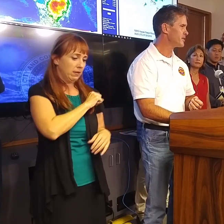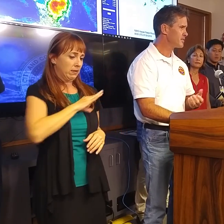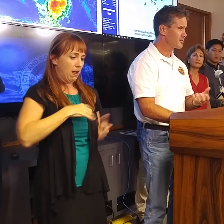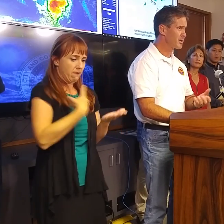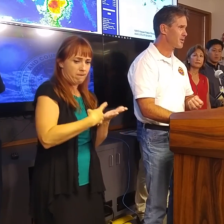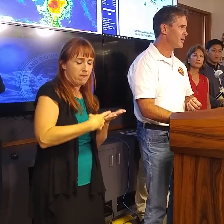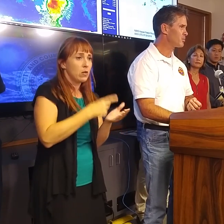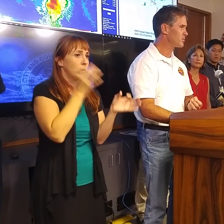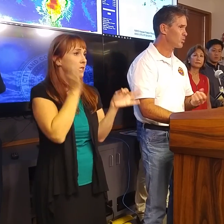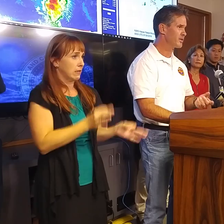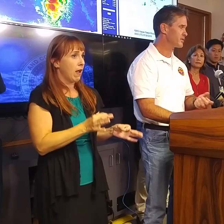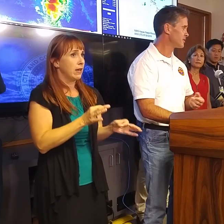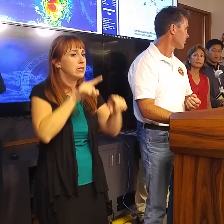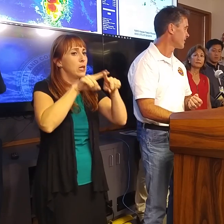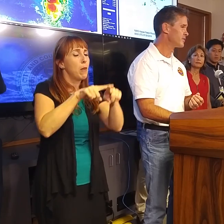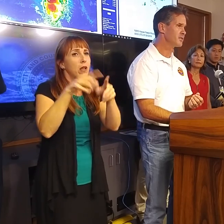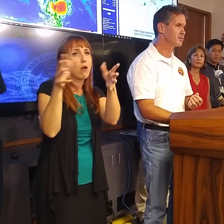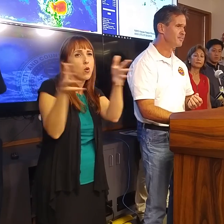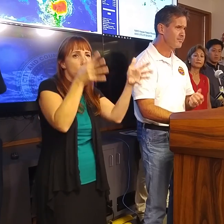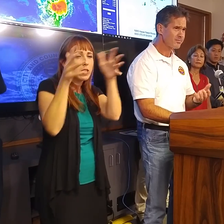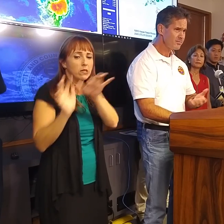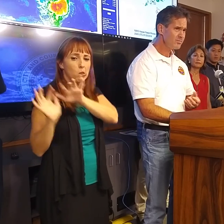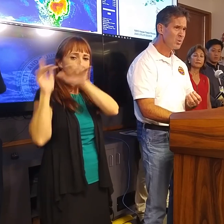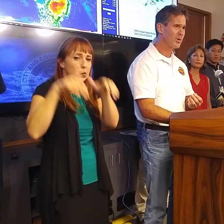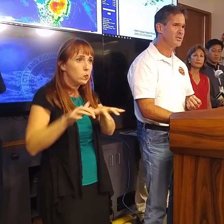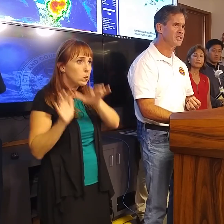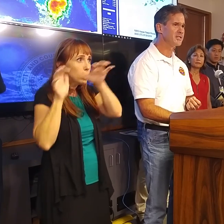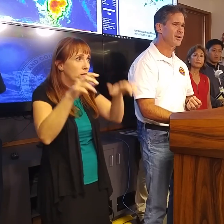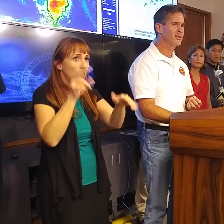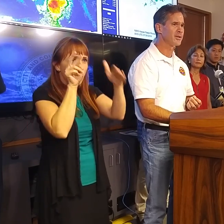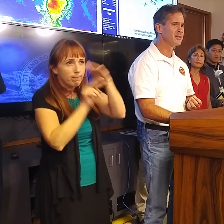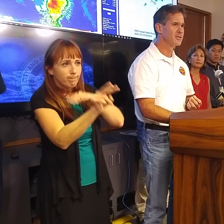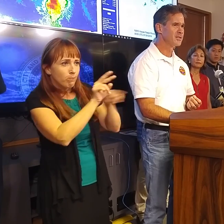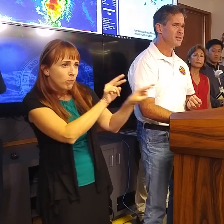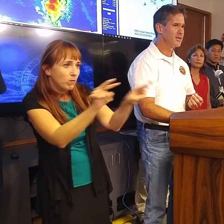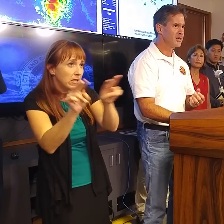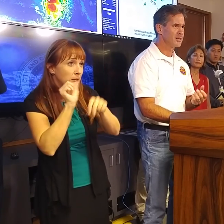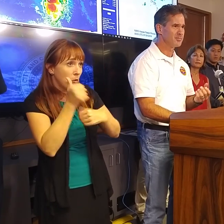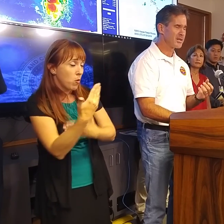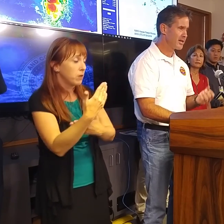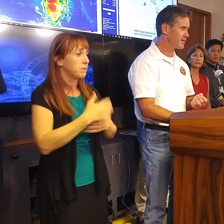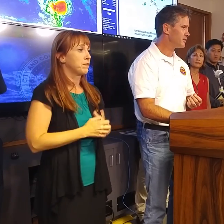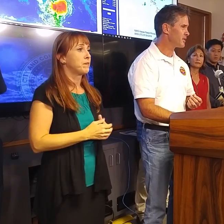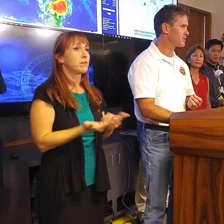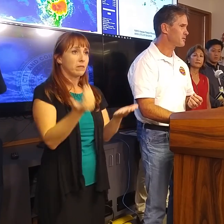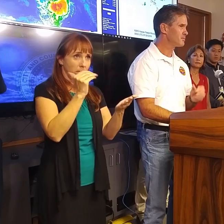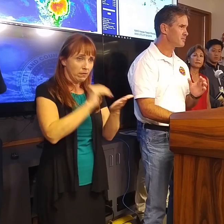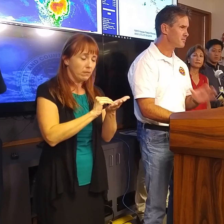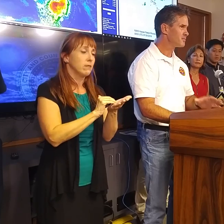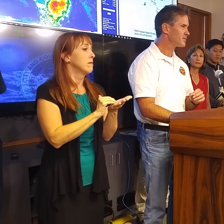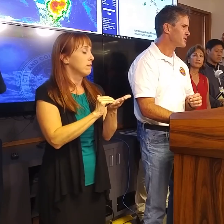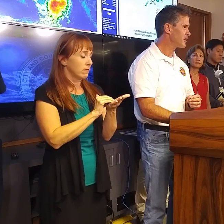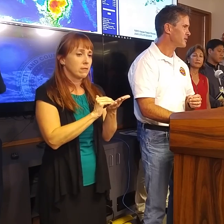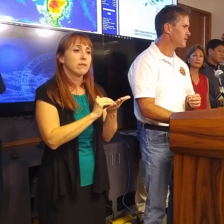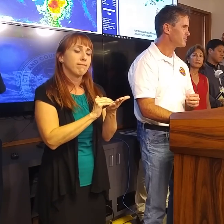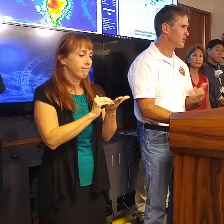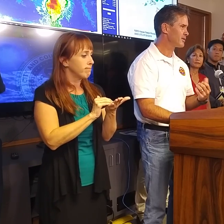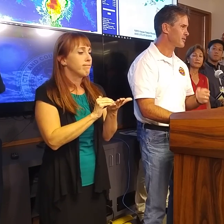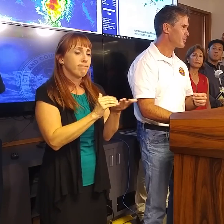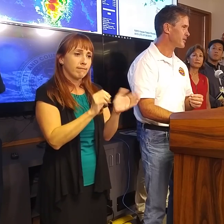appropriately depending on the winds and the waves and what we see out there. Again, just